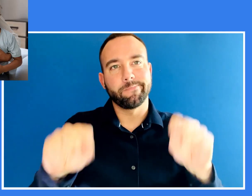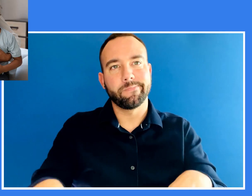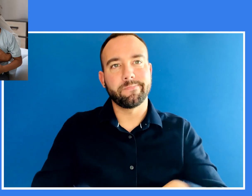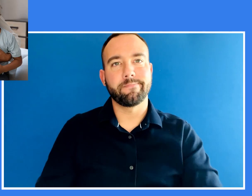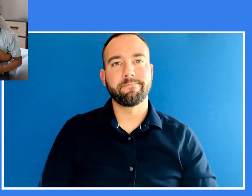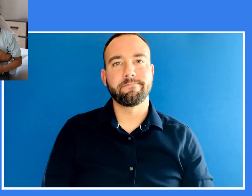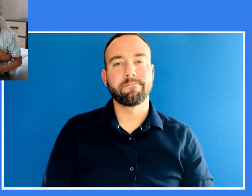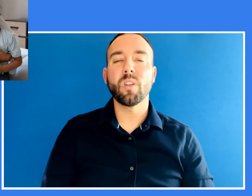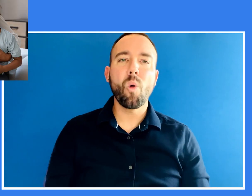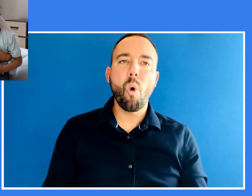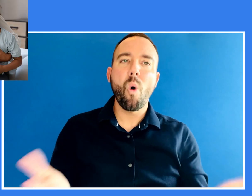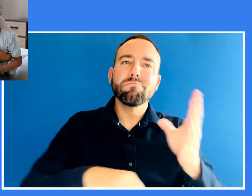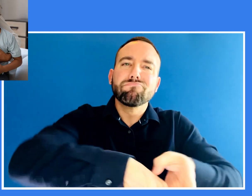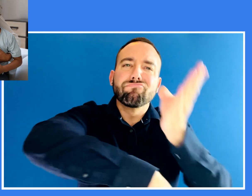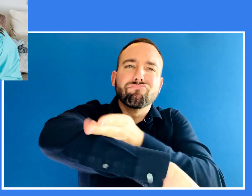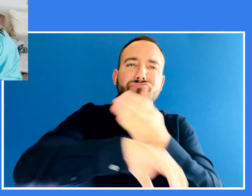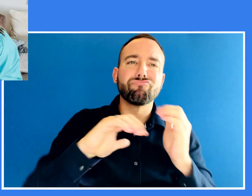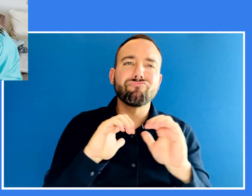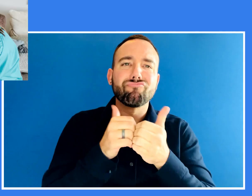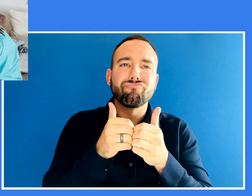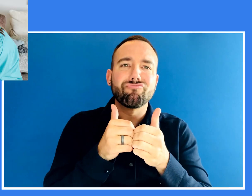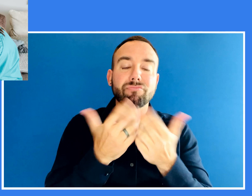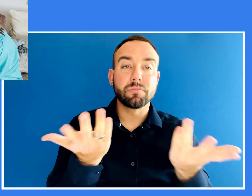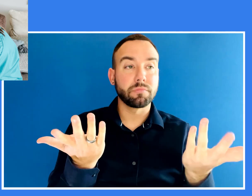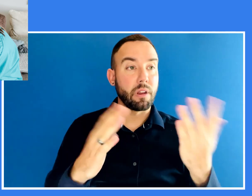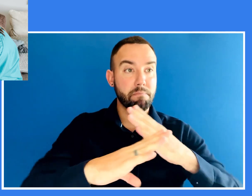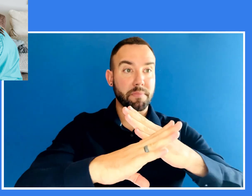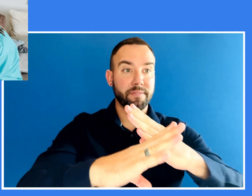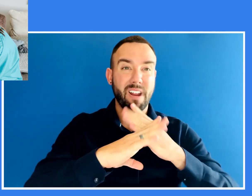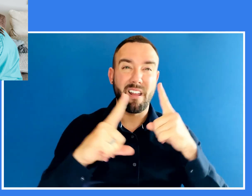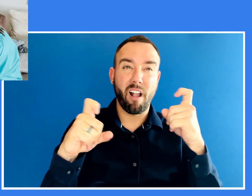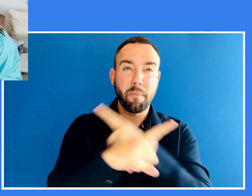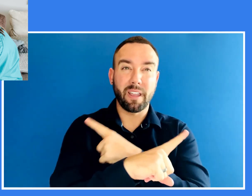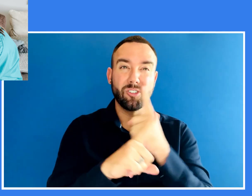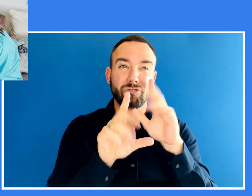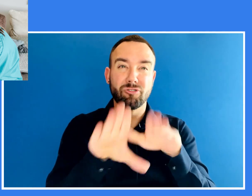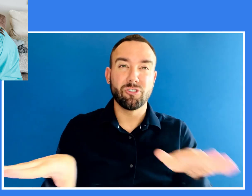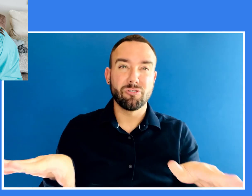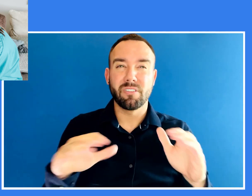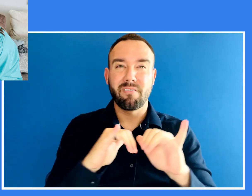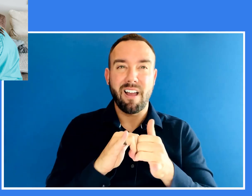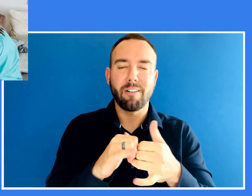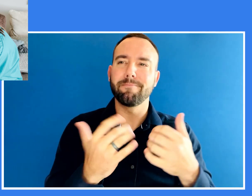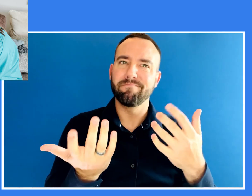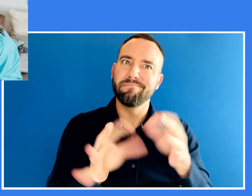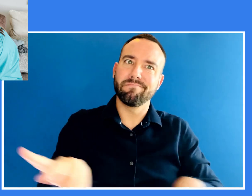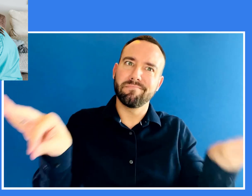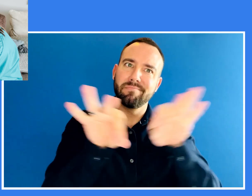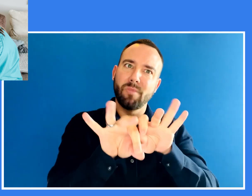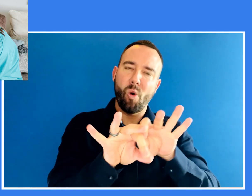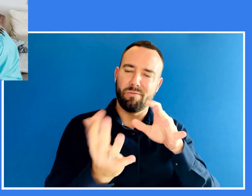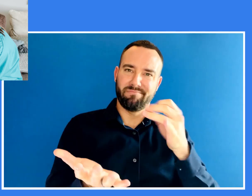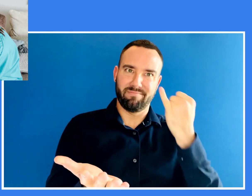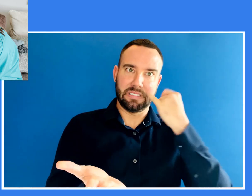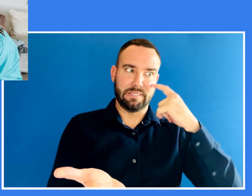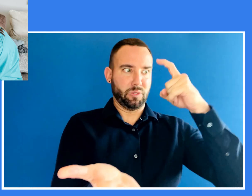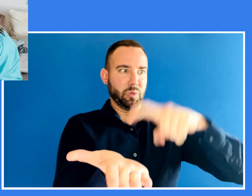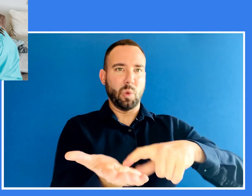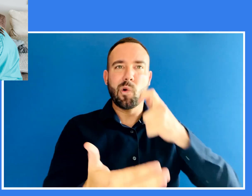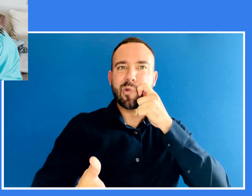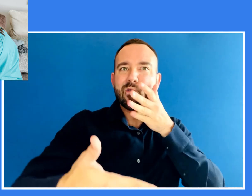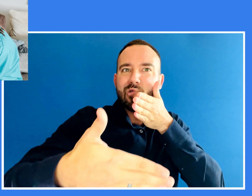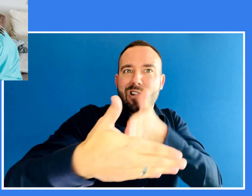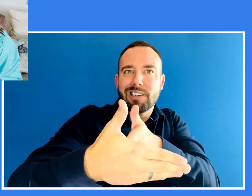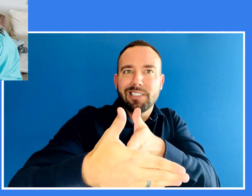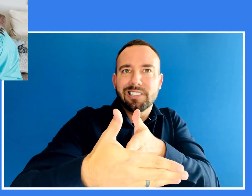What can be done? Preventing complications in children with Sickle Cell Anemia includes recognizing where racism exists